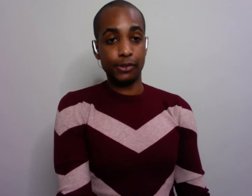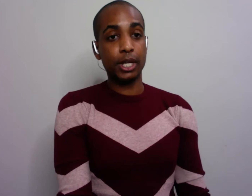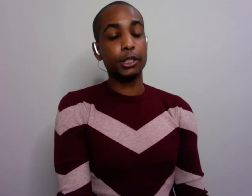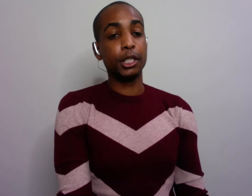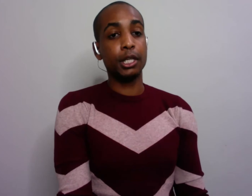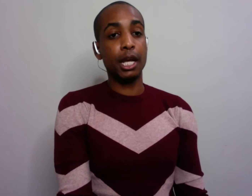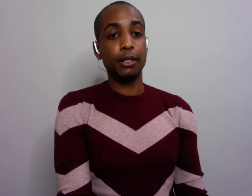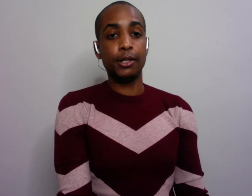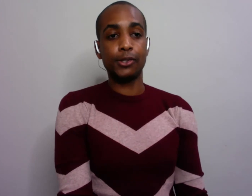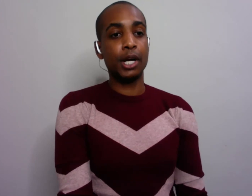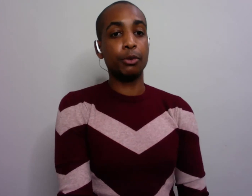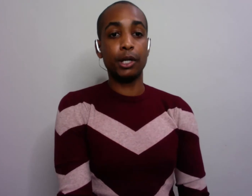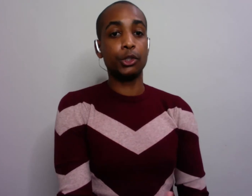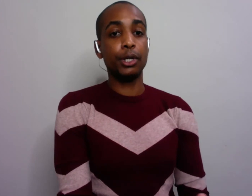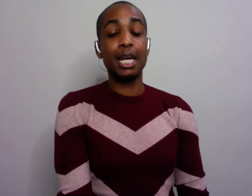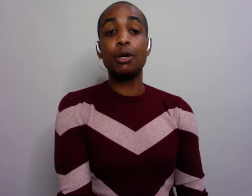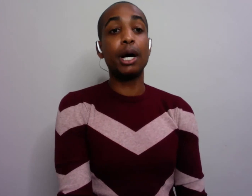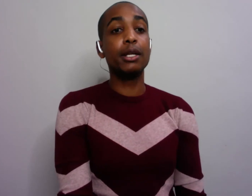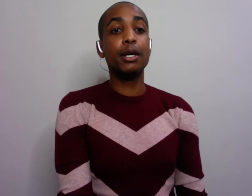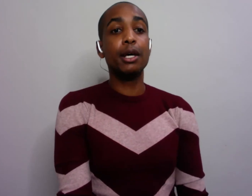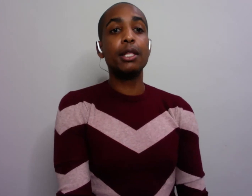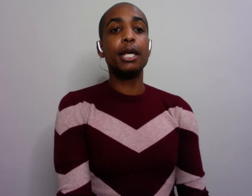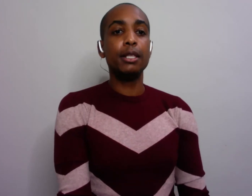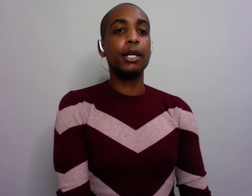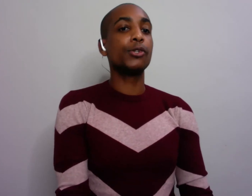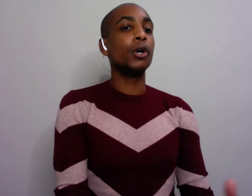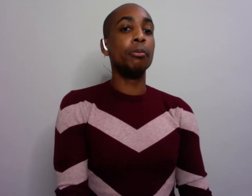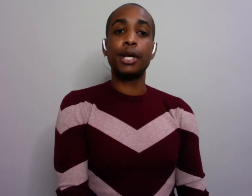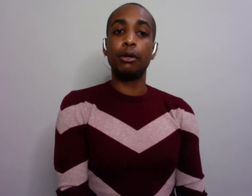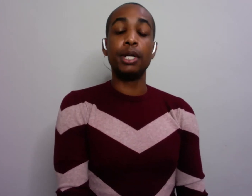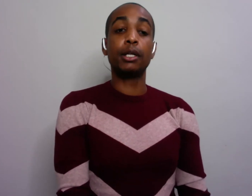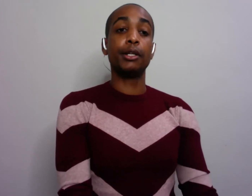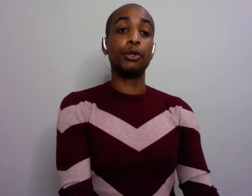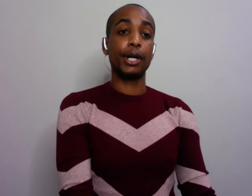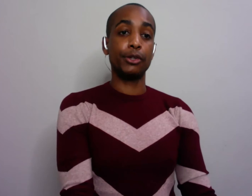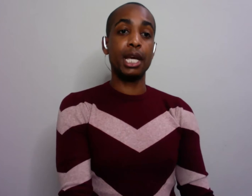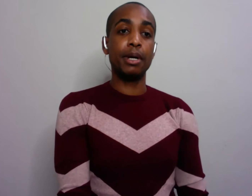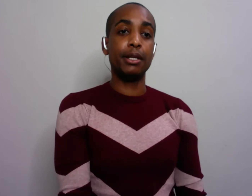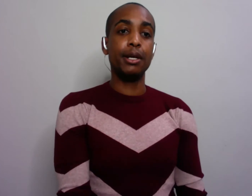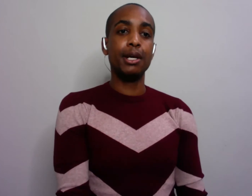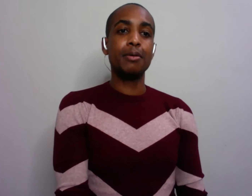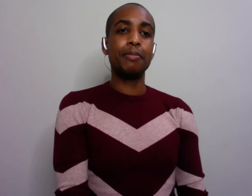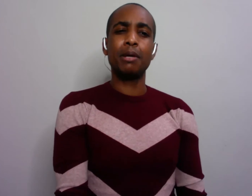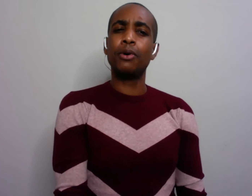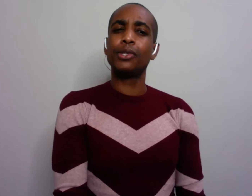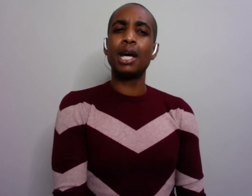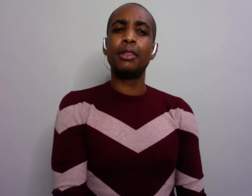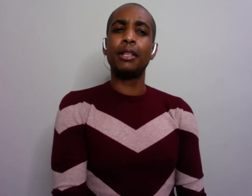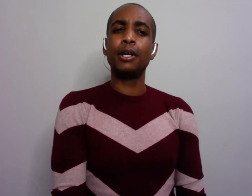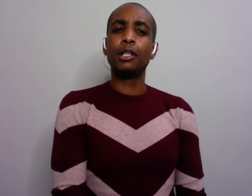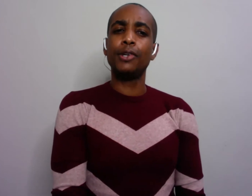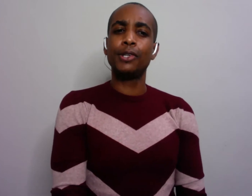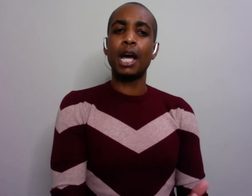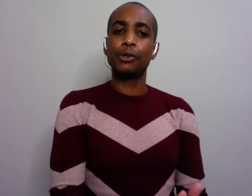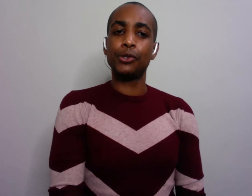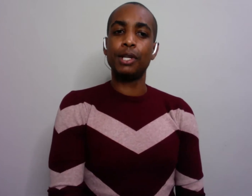active investigation, and this is not the way to treat anyone. Then things calmed down when a clinical director came in, but I pointed out that